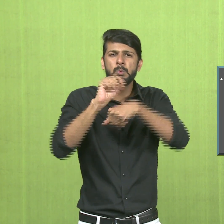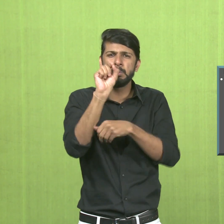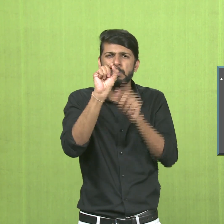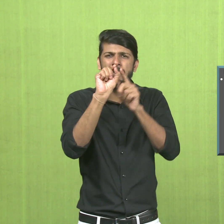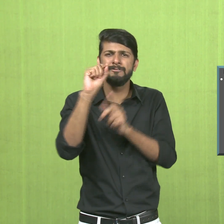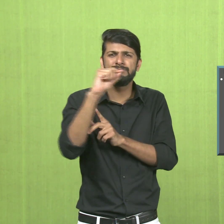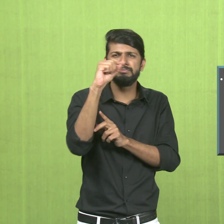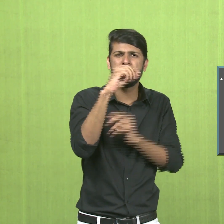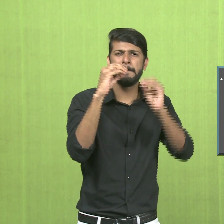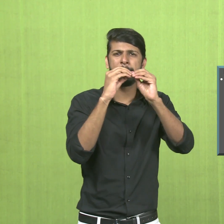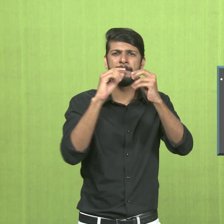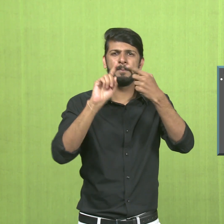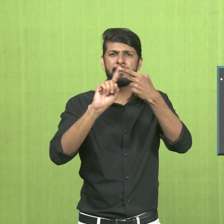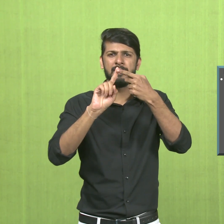beehive on